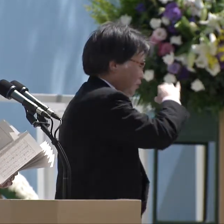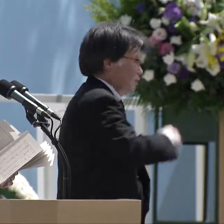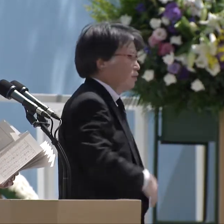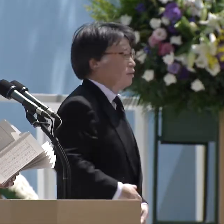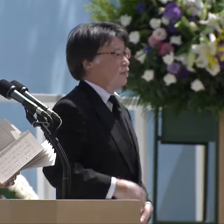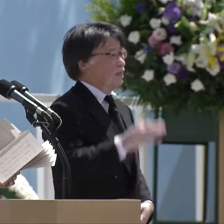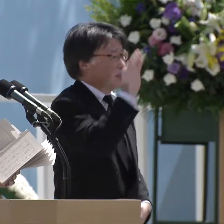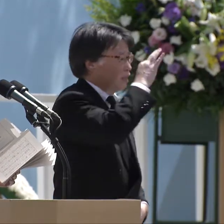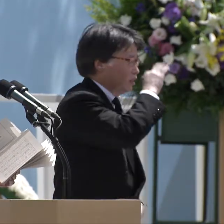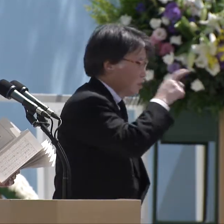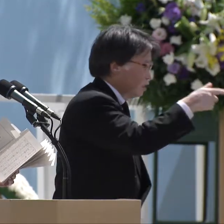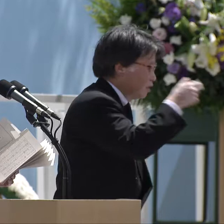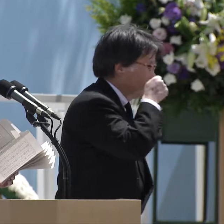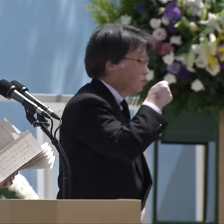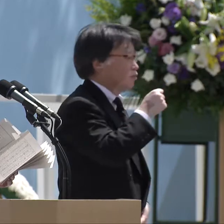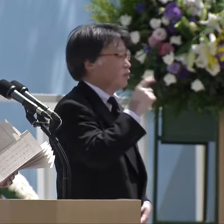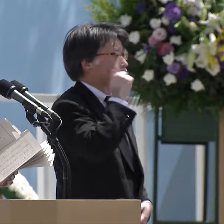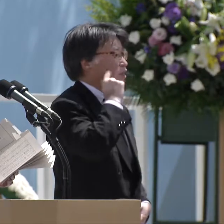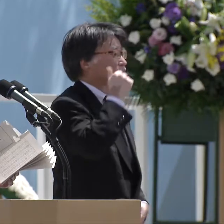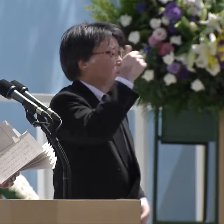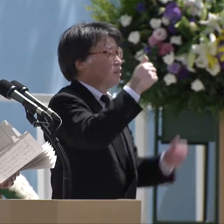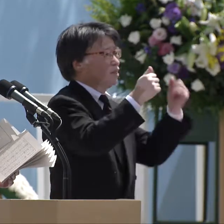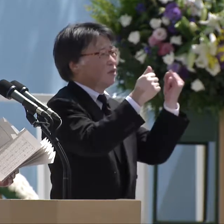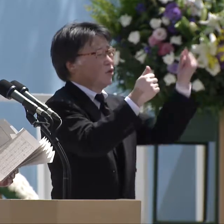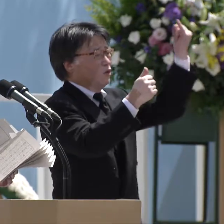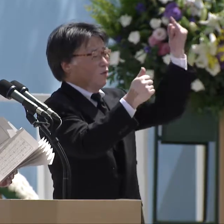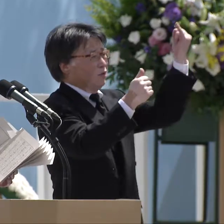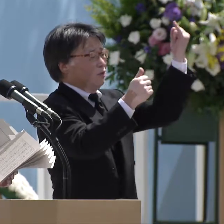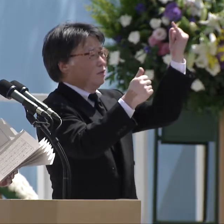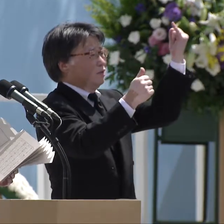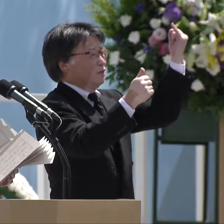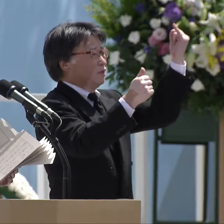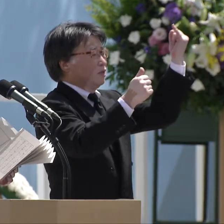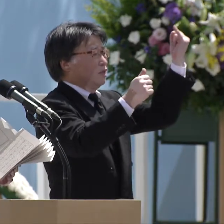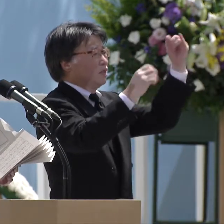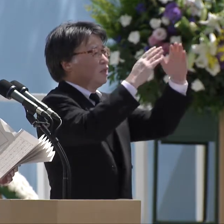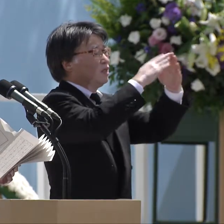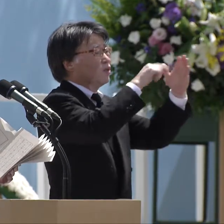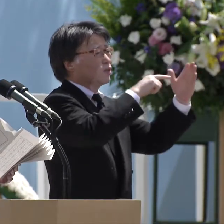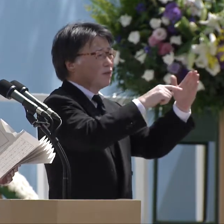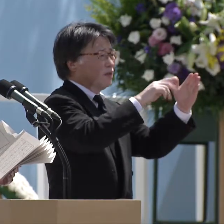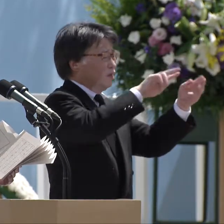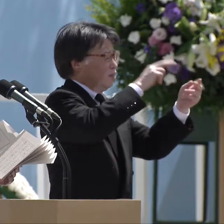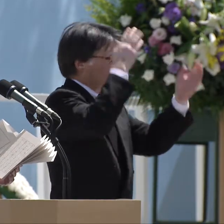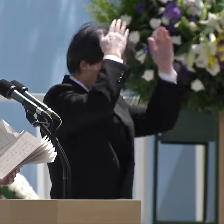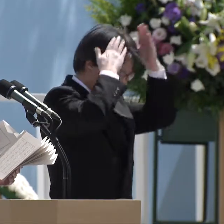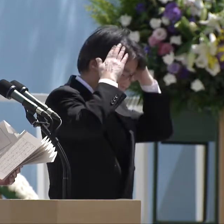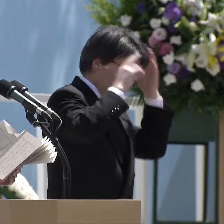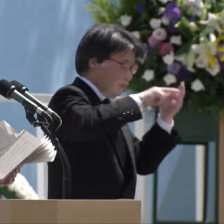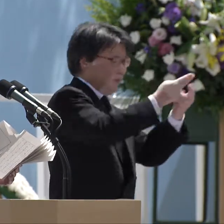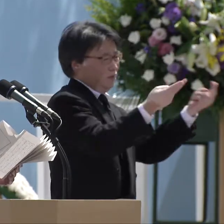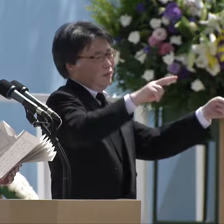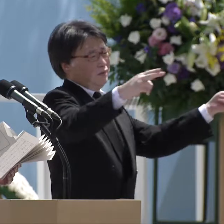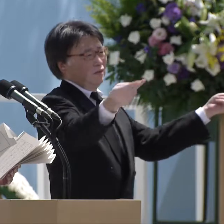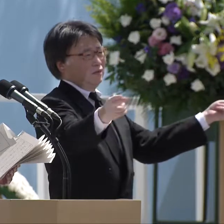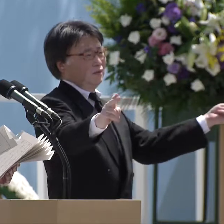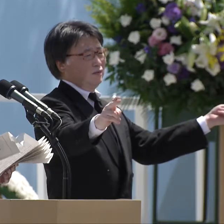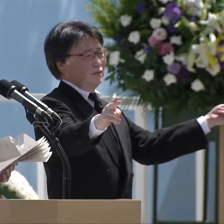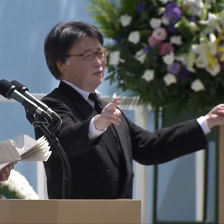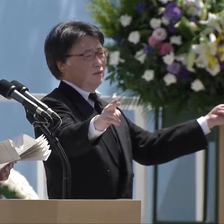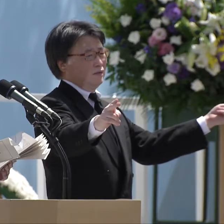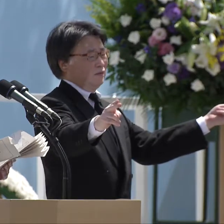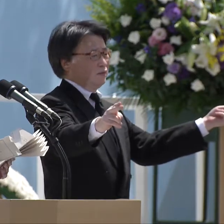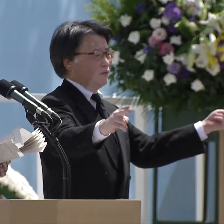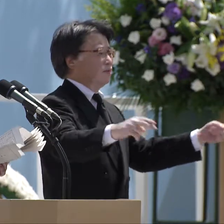were charred bodies lying all over the place. I managed to find the remains of the house belonging to an aunt from my father's